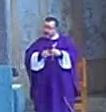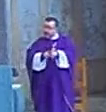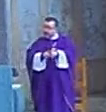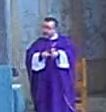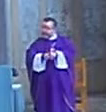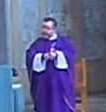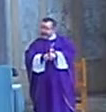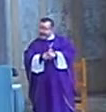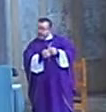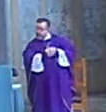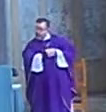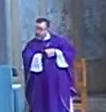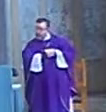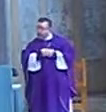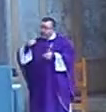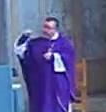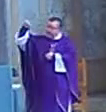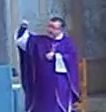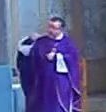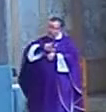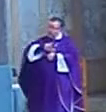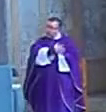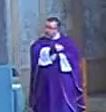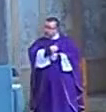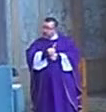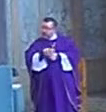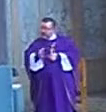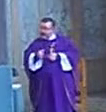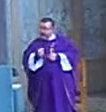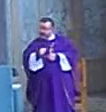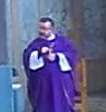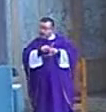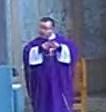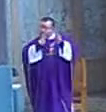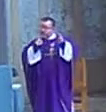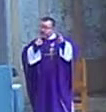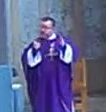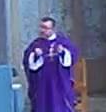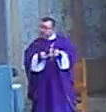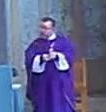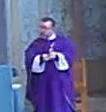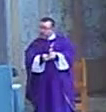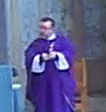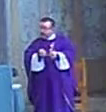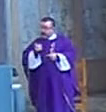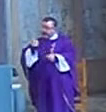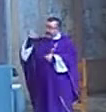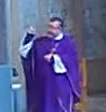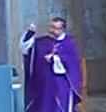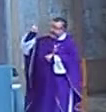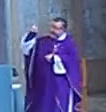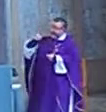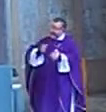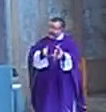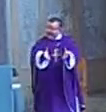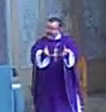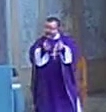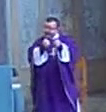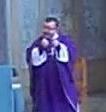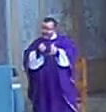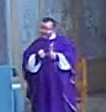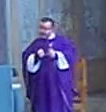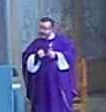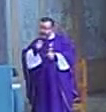with the same love that your son has for the world as he